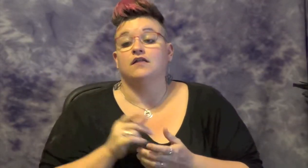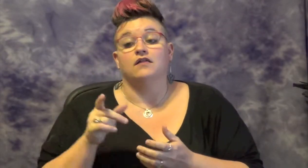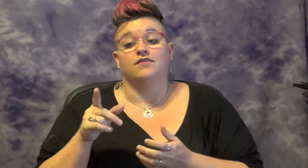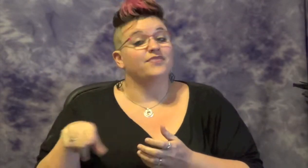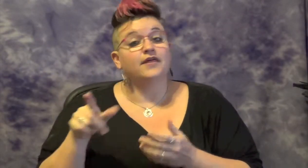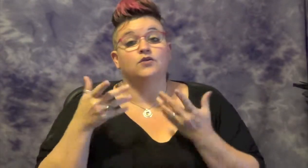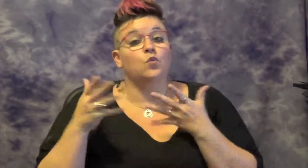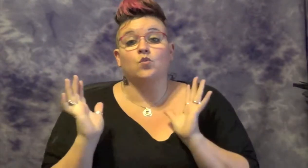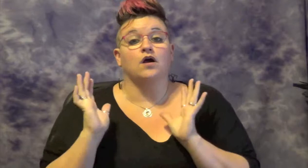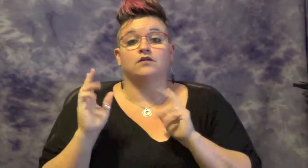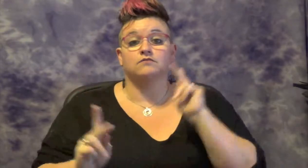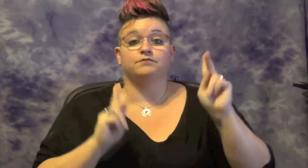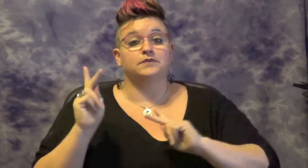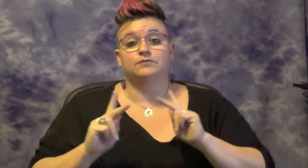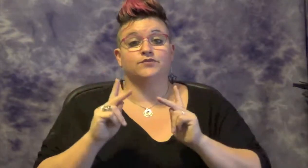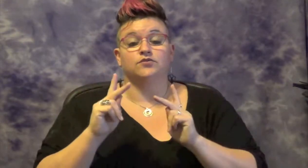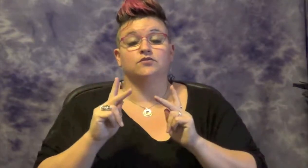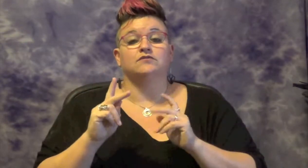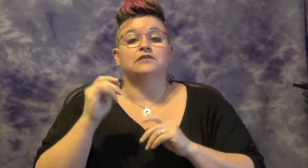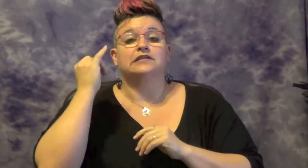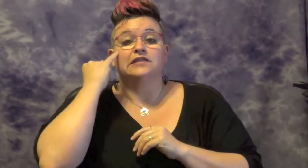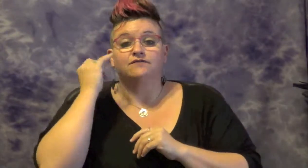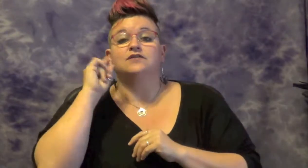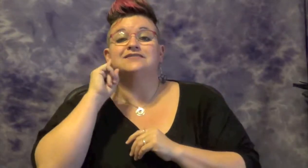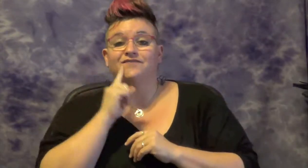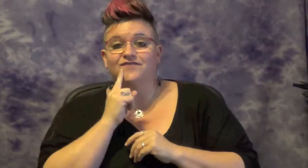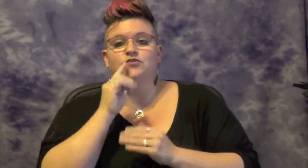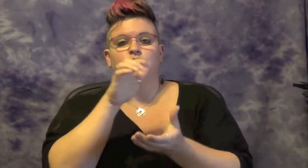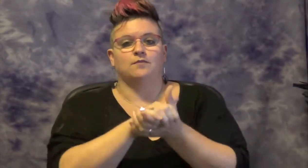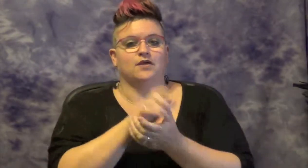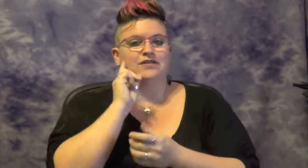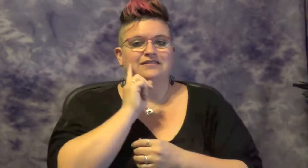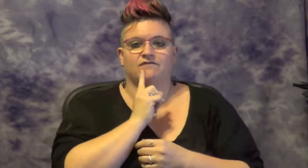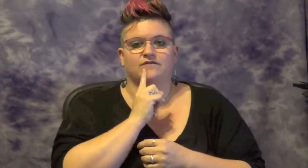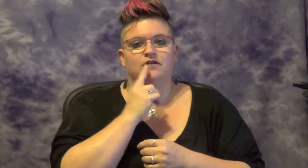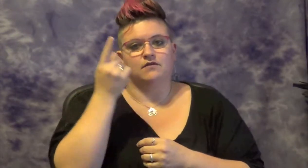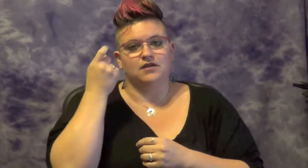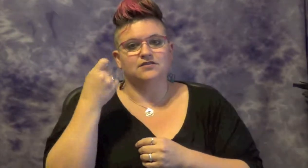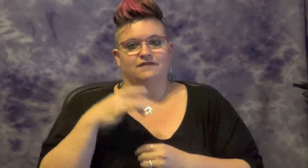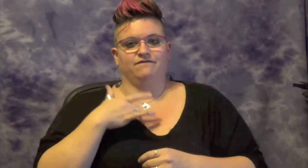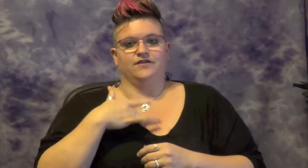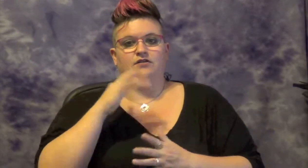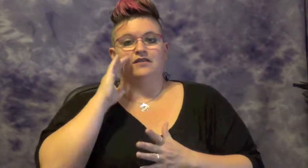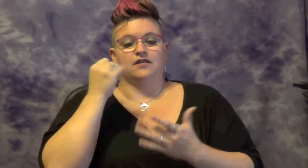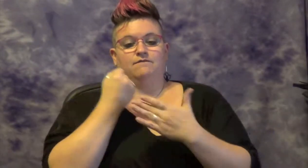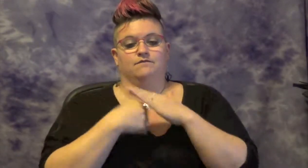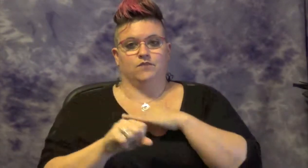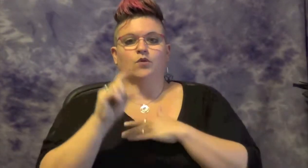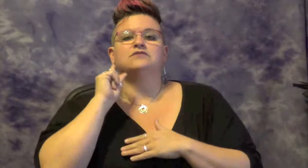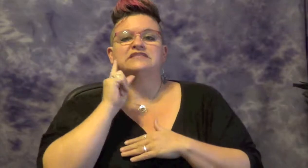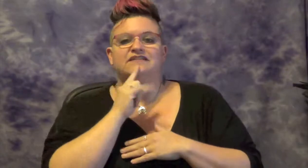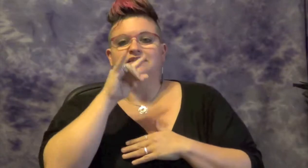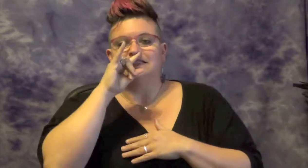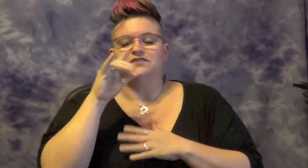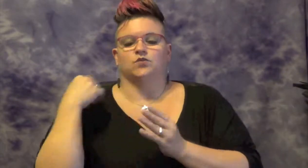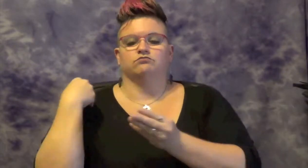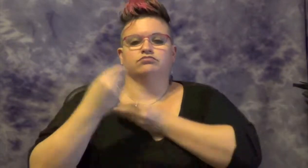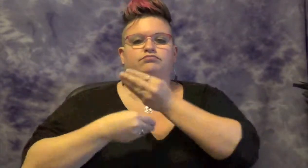people. They also do not want deaf people to marry deaf people because